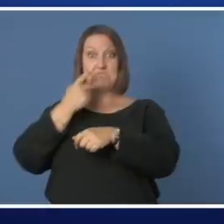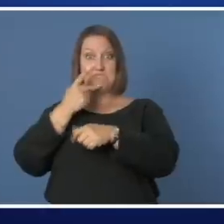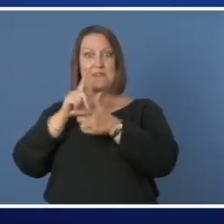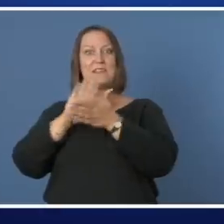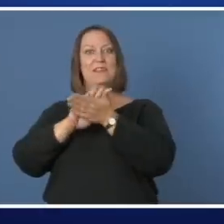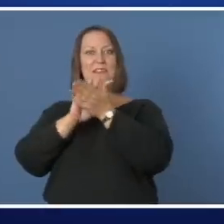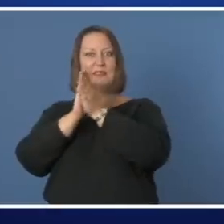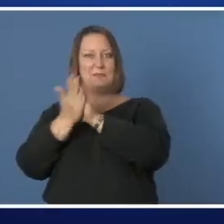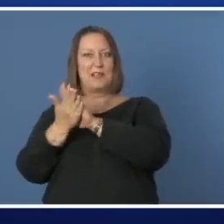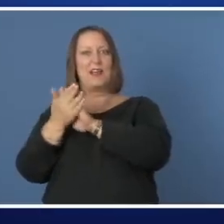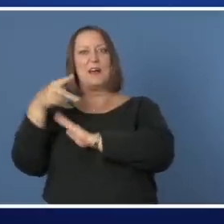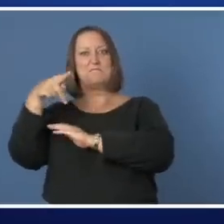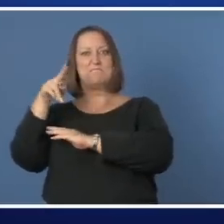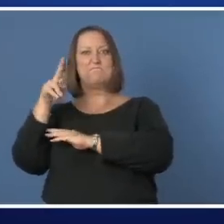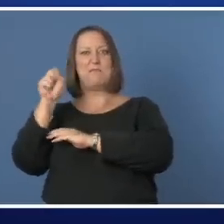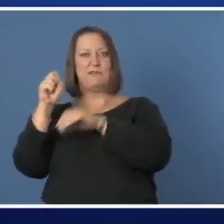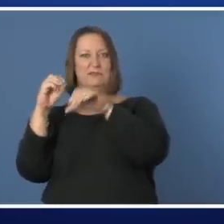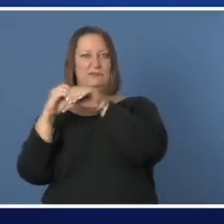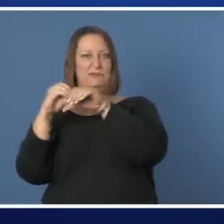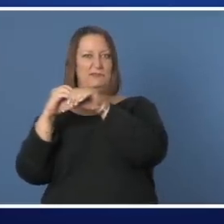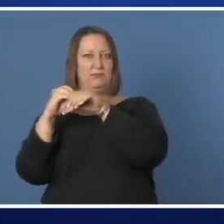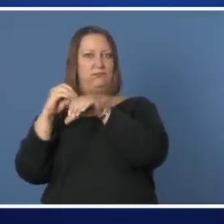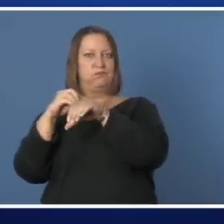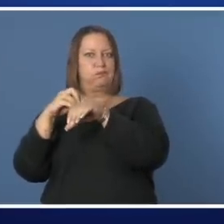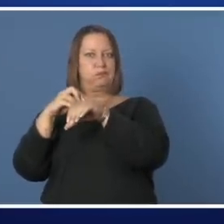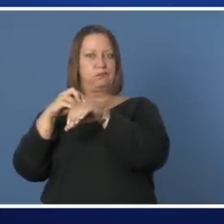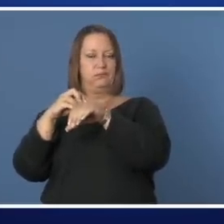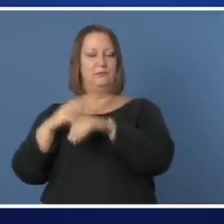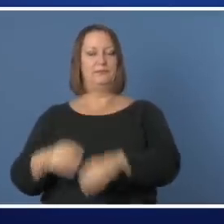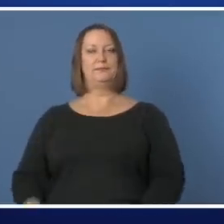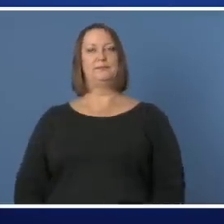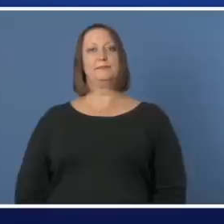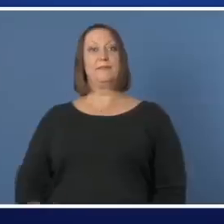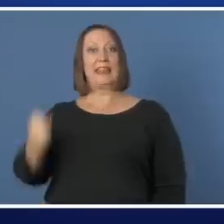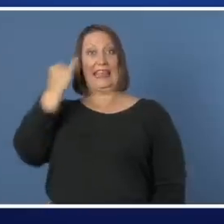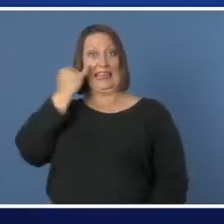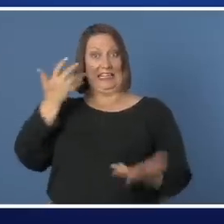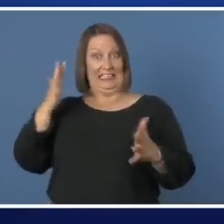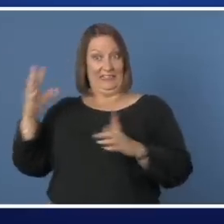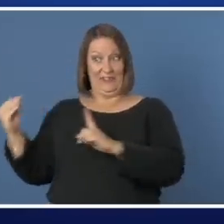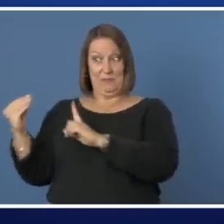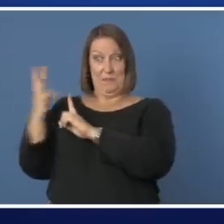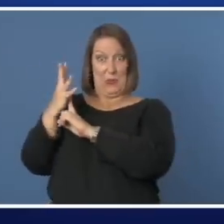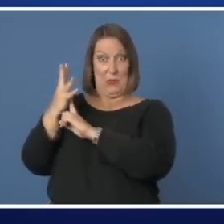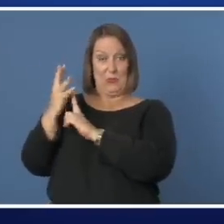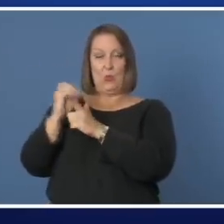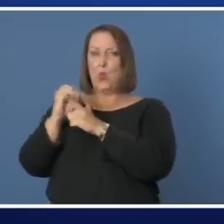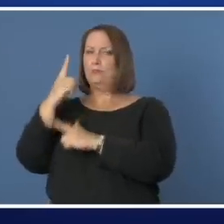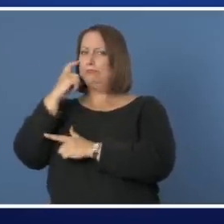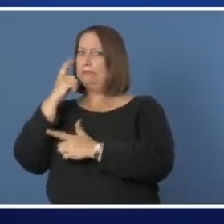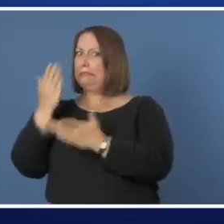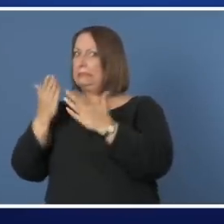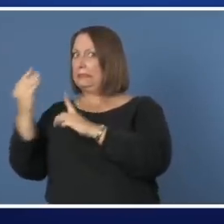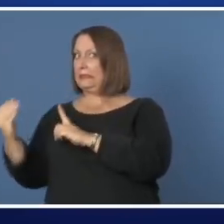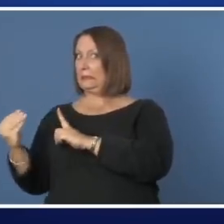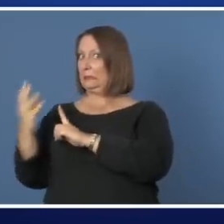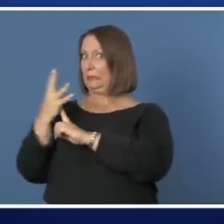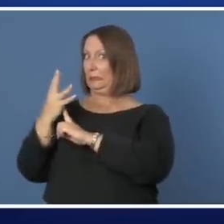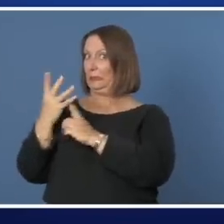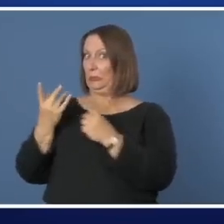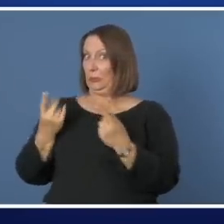if you have been exposed or suspect